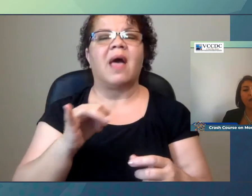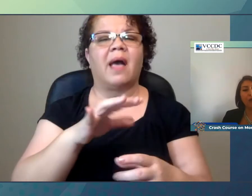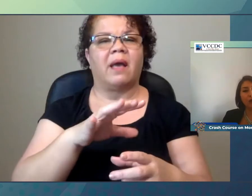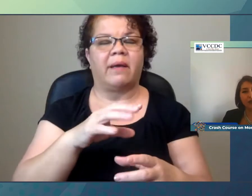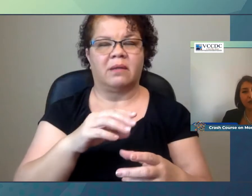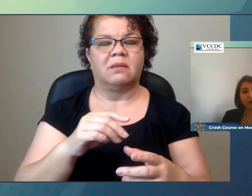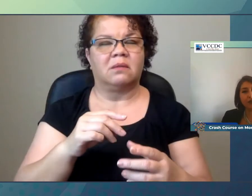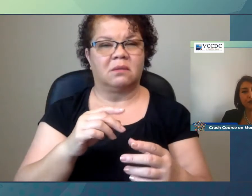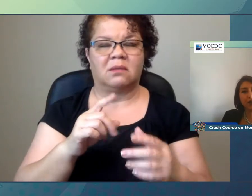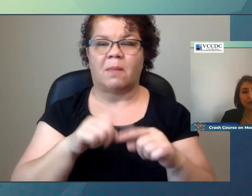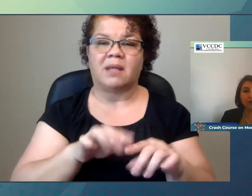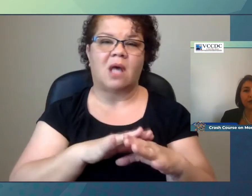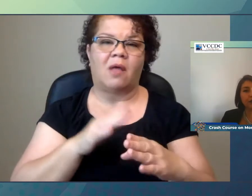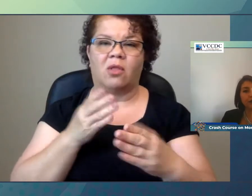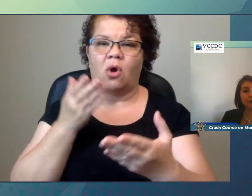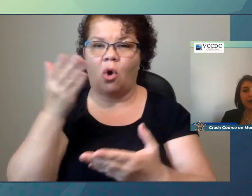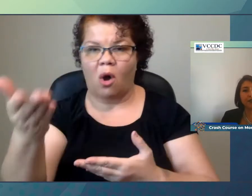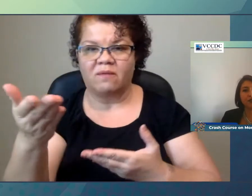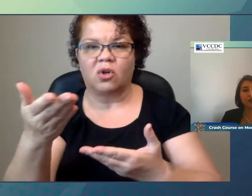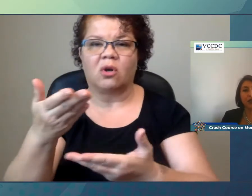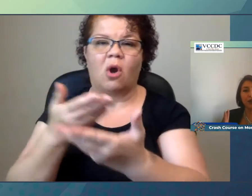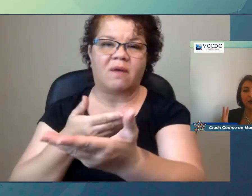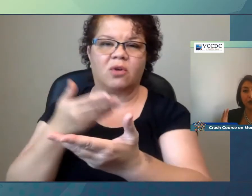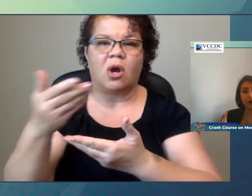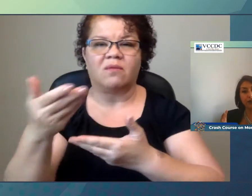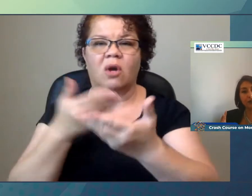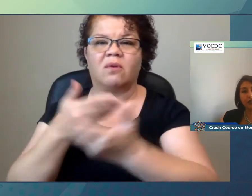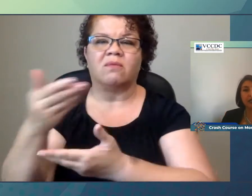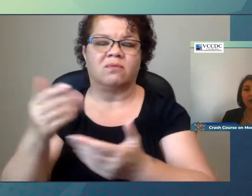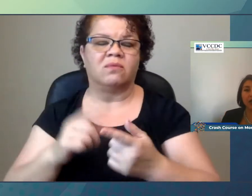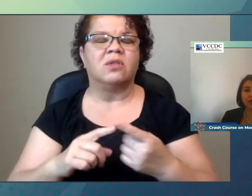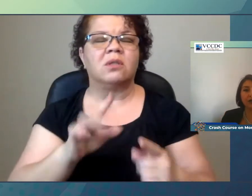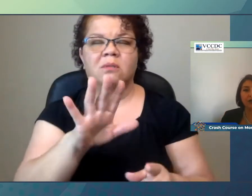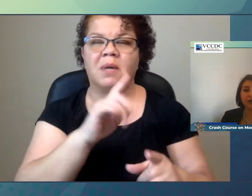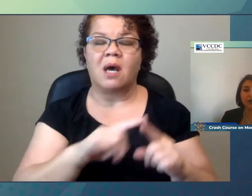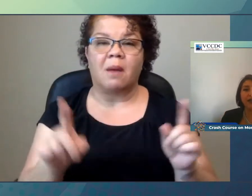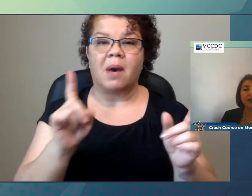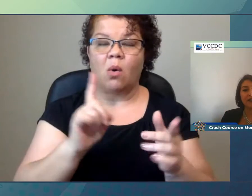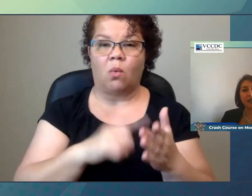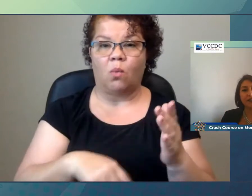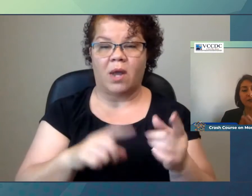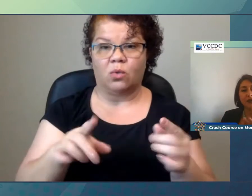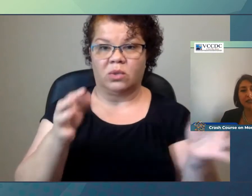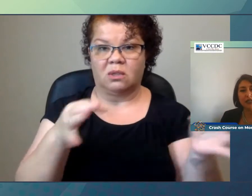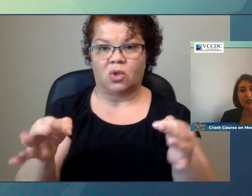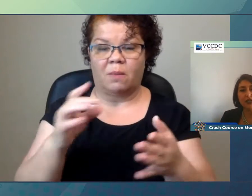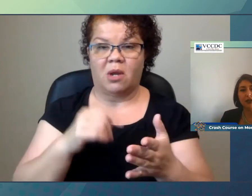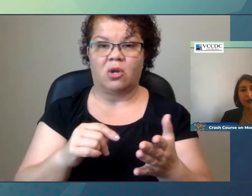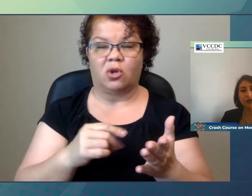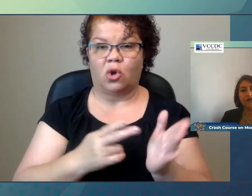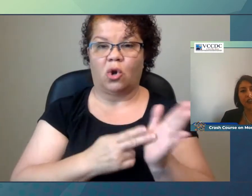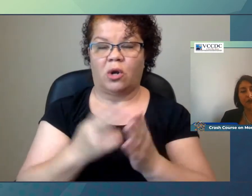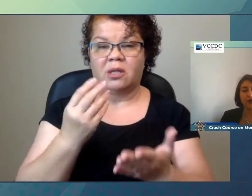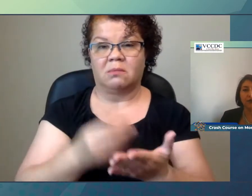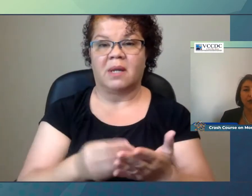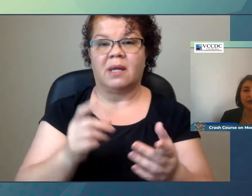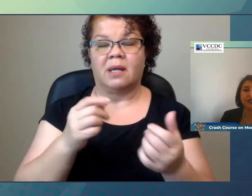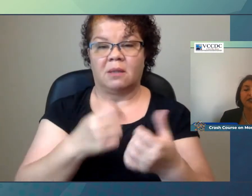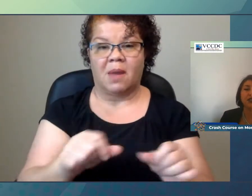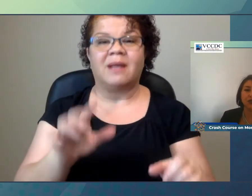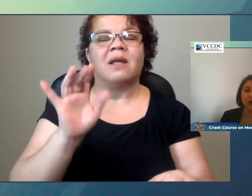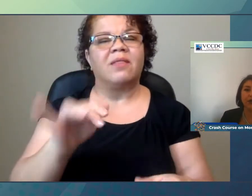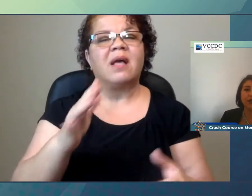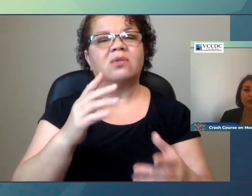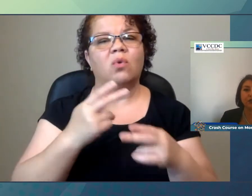offer. But once you do come to an agreement as to what your earnest money deposit will be, that is basically your good faith or your